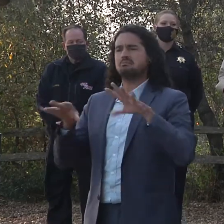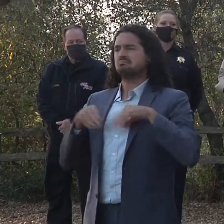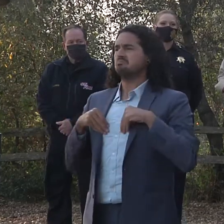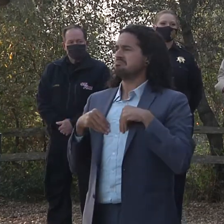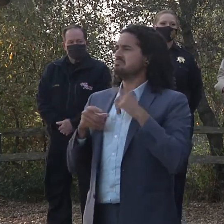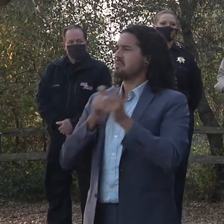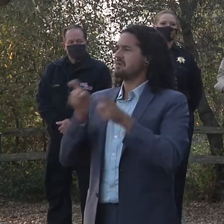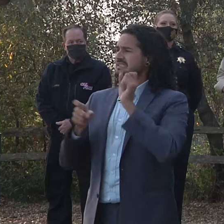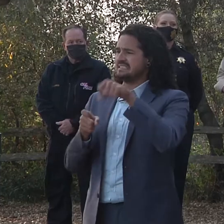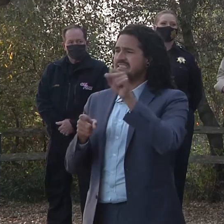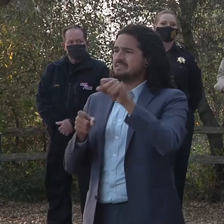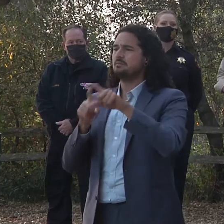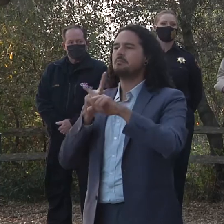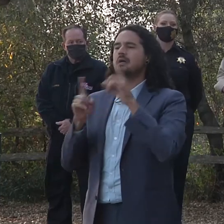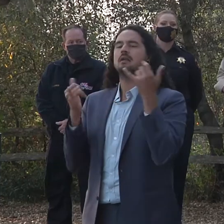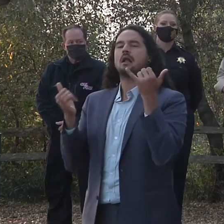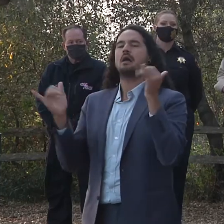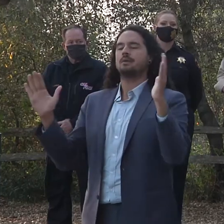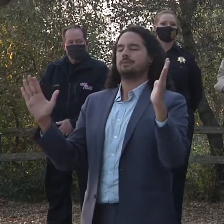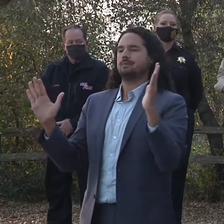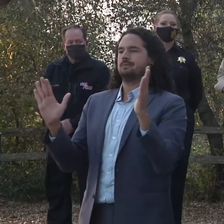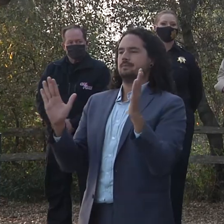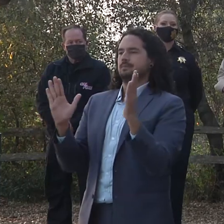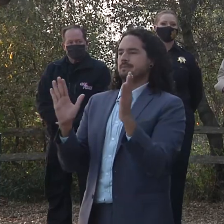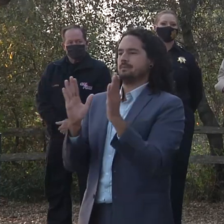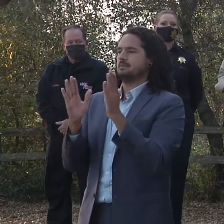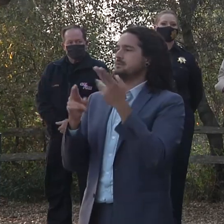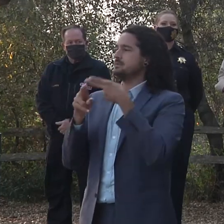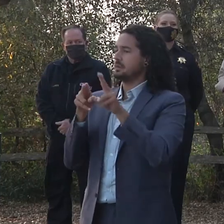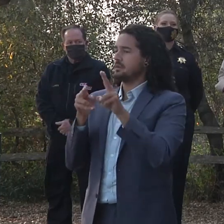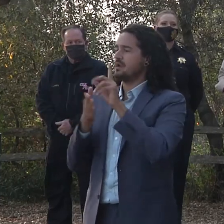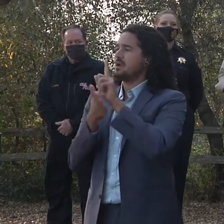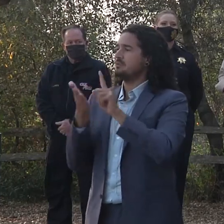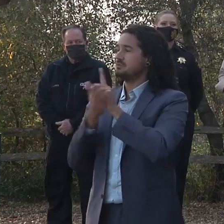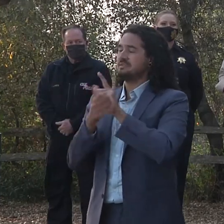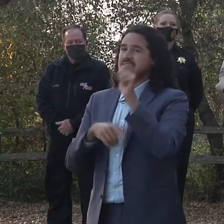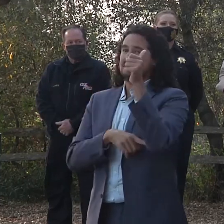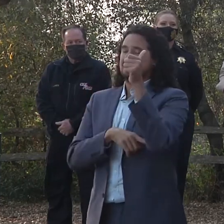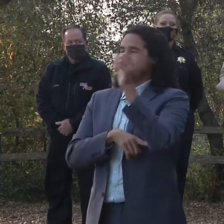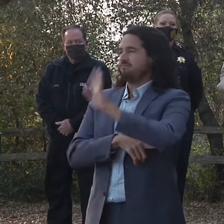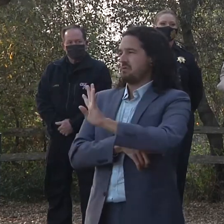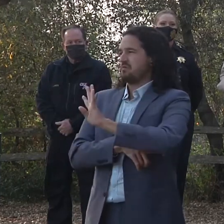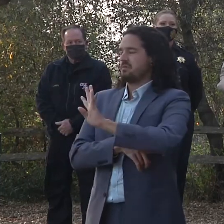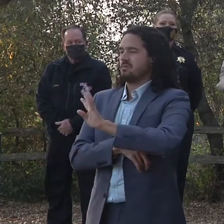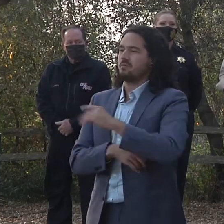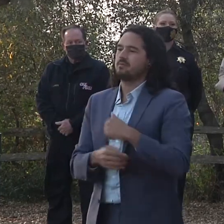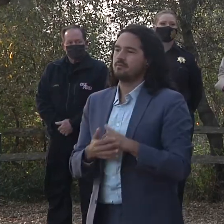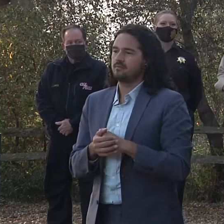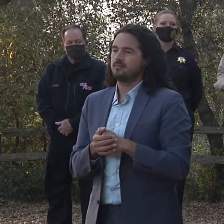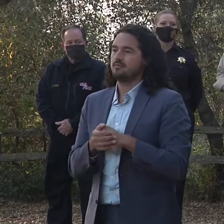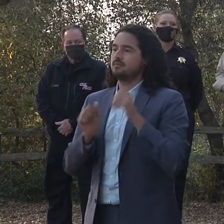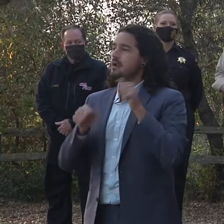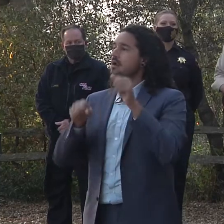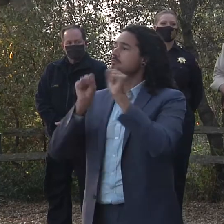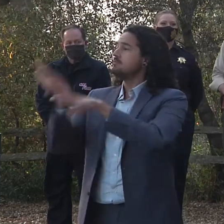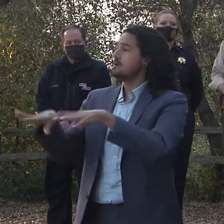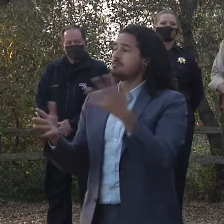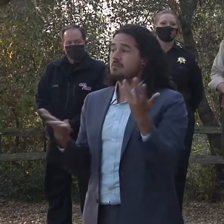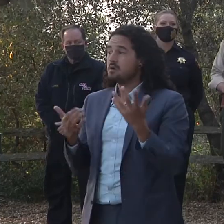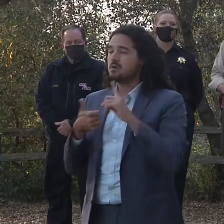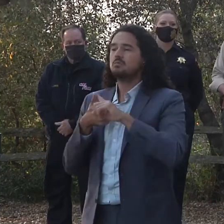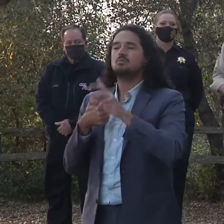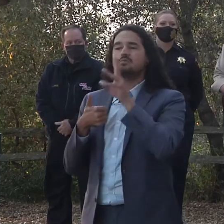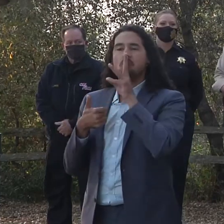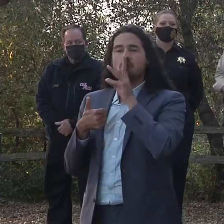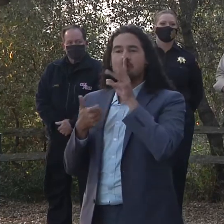it at reduced hours from 10 to 4. You can still bring by water, sleeping, new